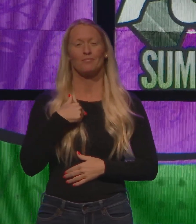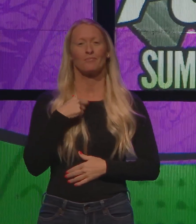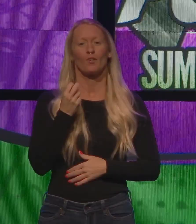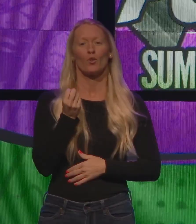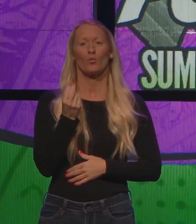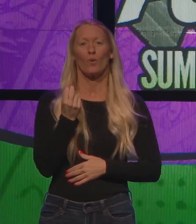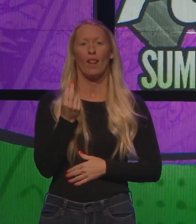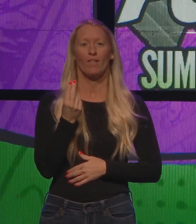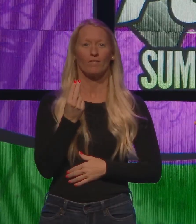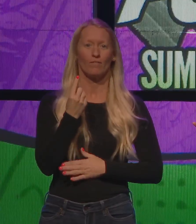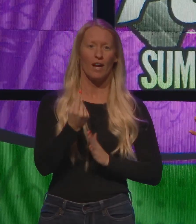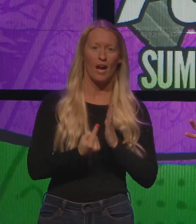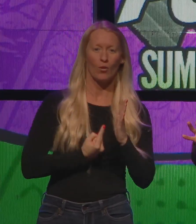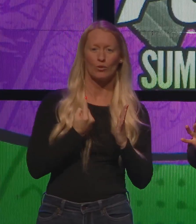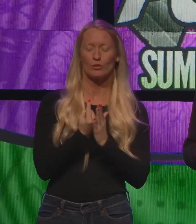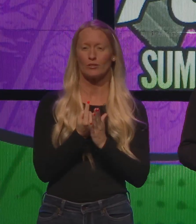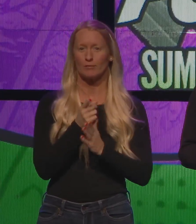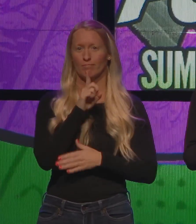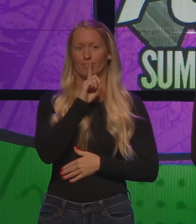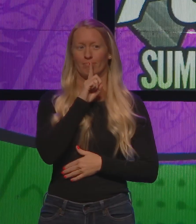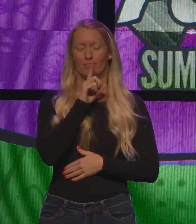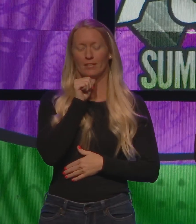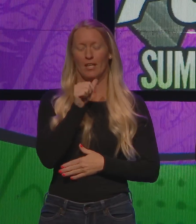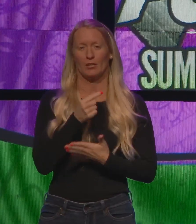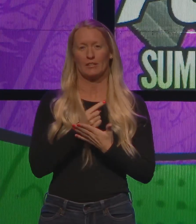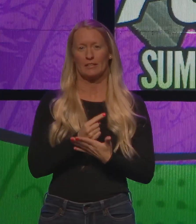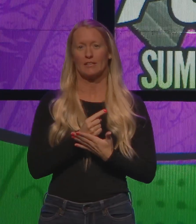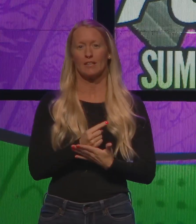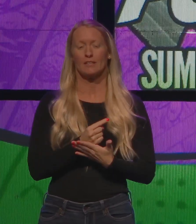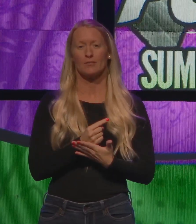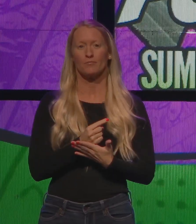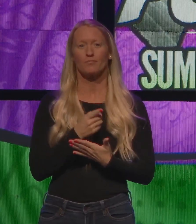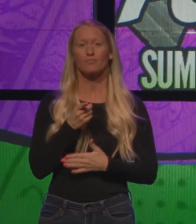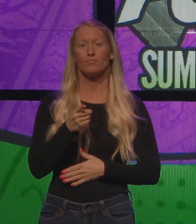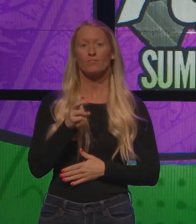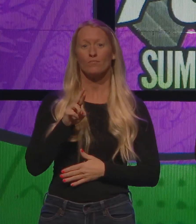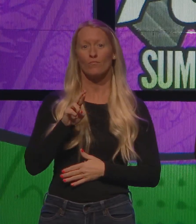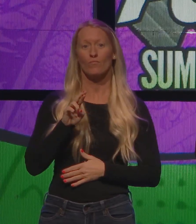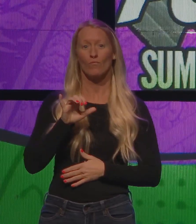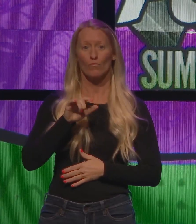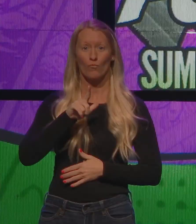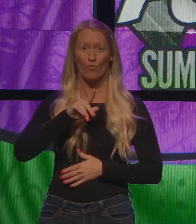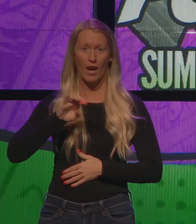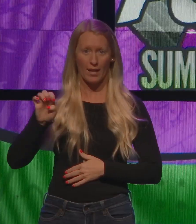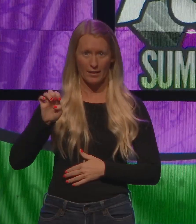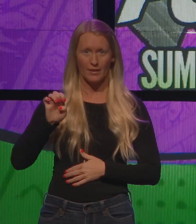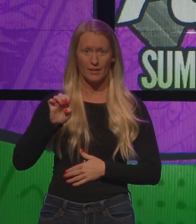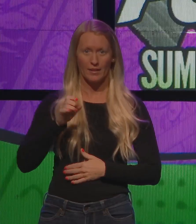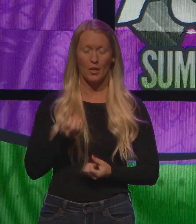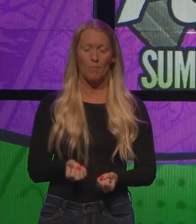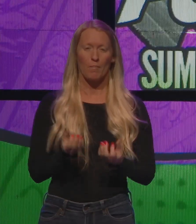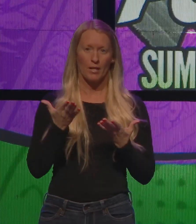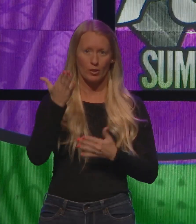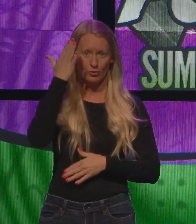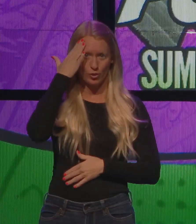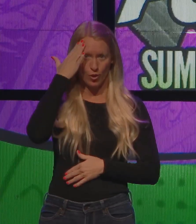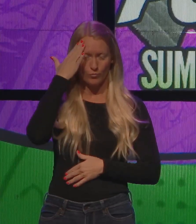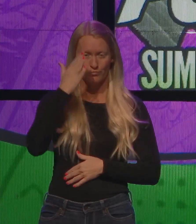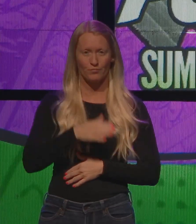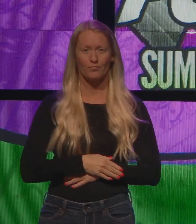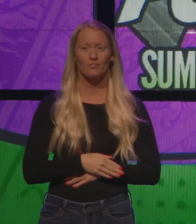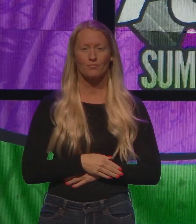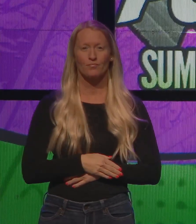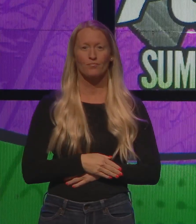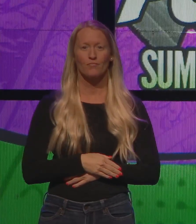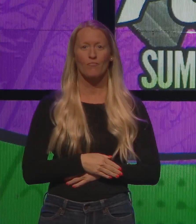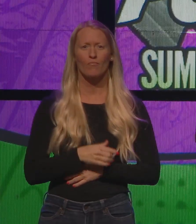12 hours. But, yes, Smiley Riley, as many of you know her. And the crazy thing is,